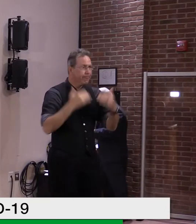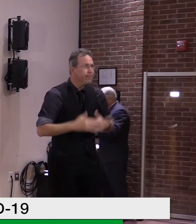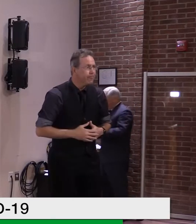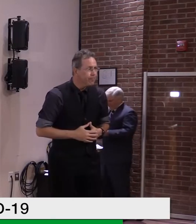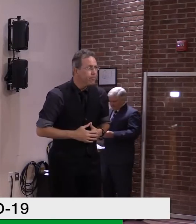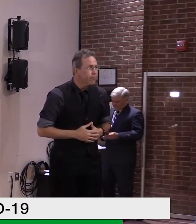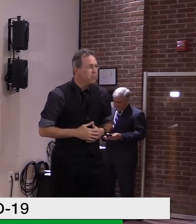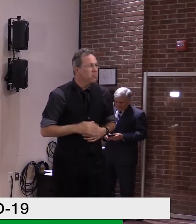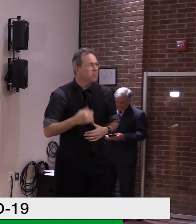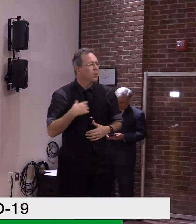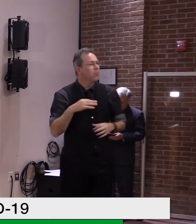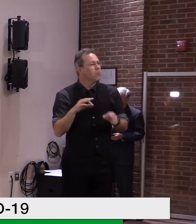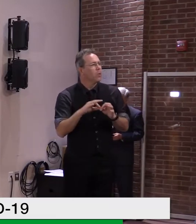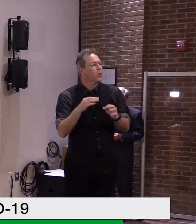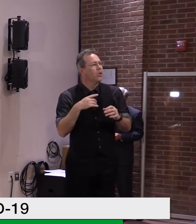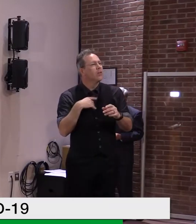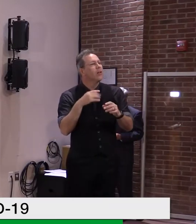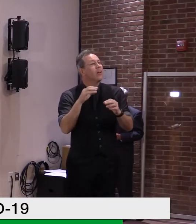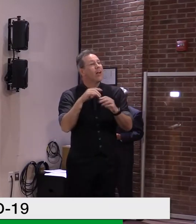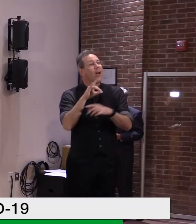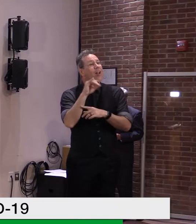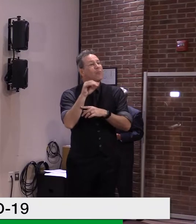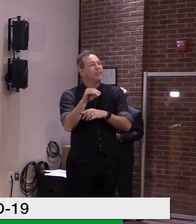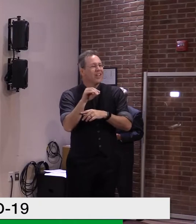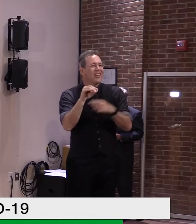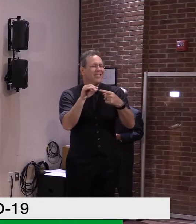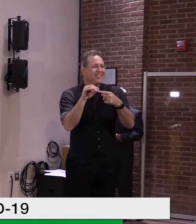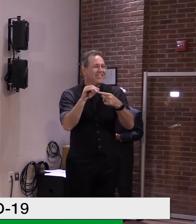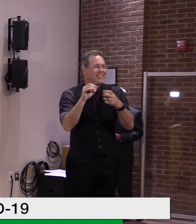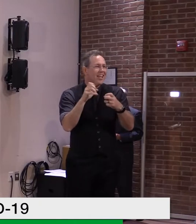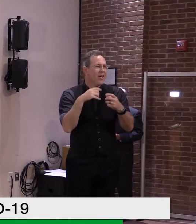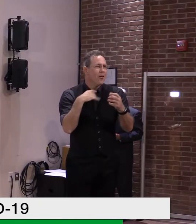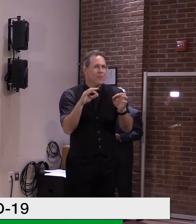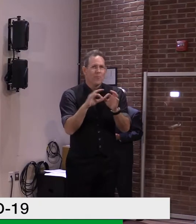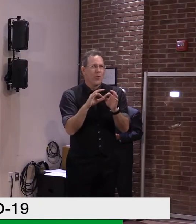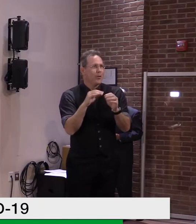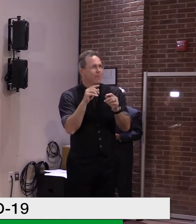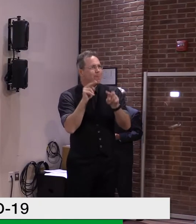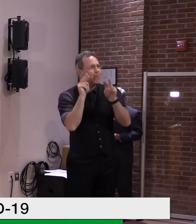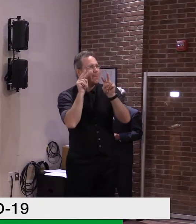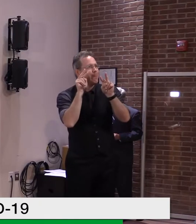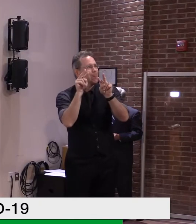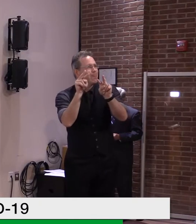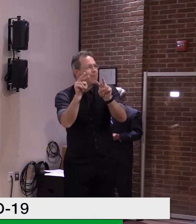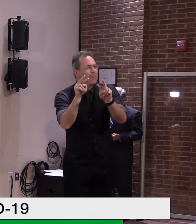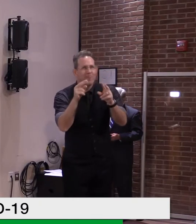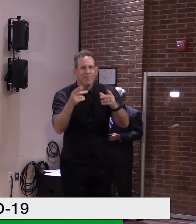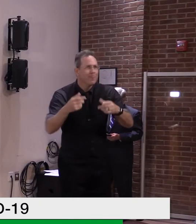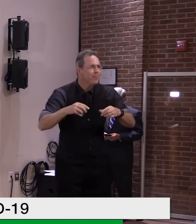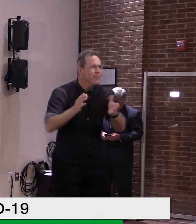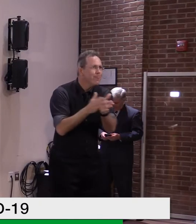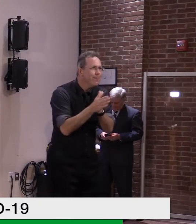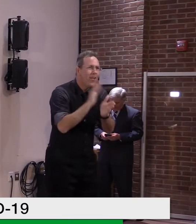but I think this 80% goal has been advantageous. It made us work a little harder, and sometimes,